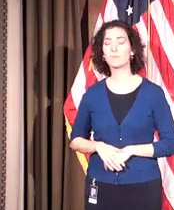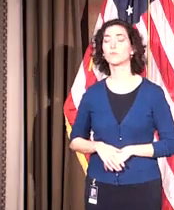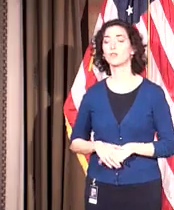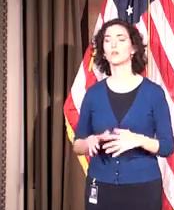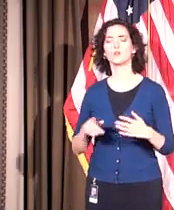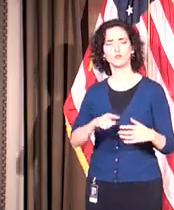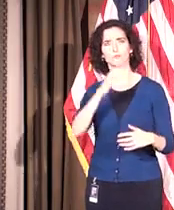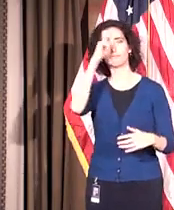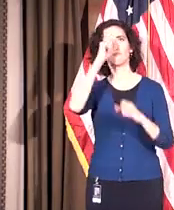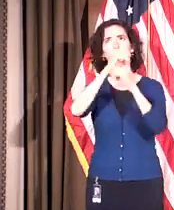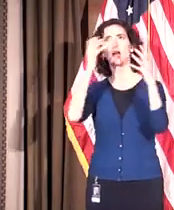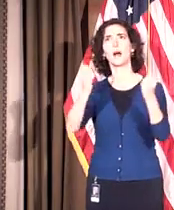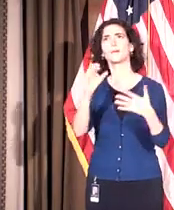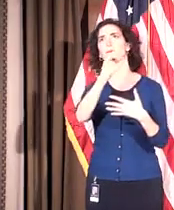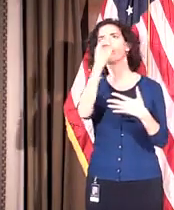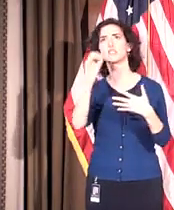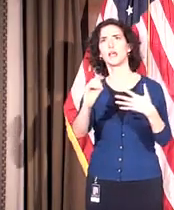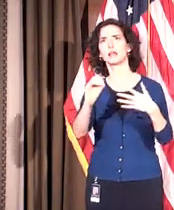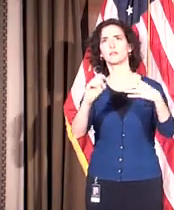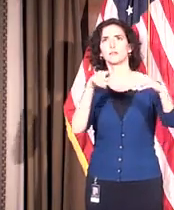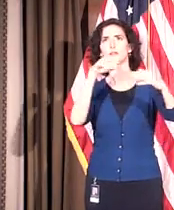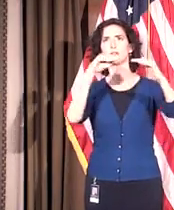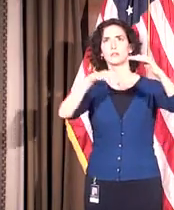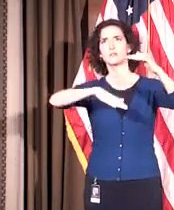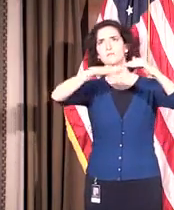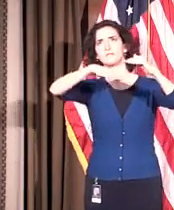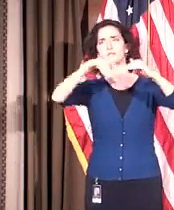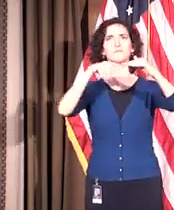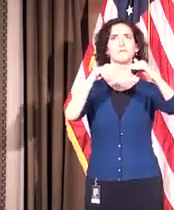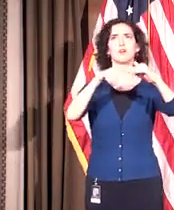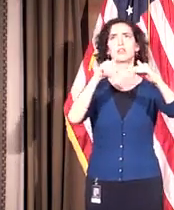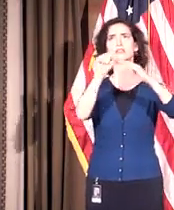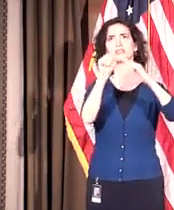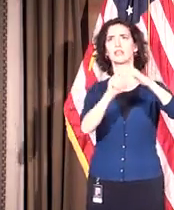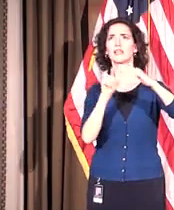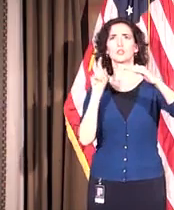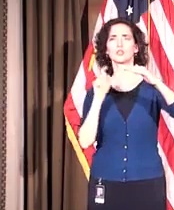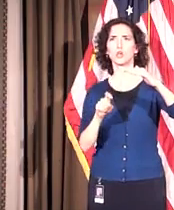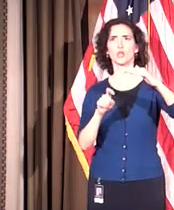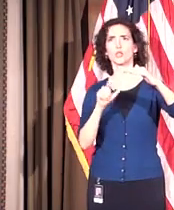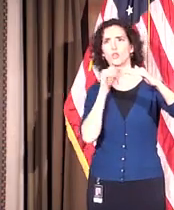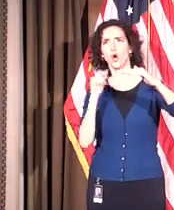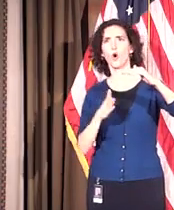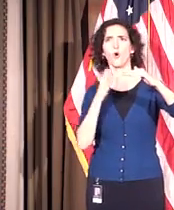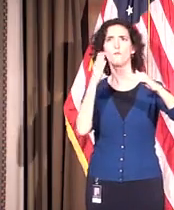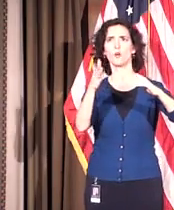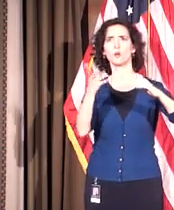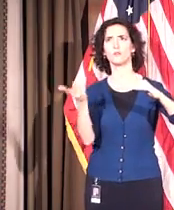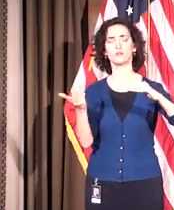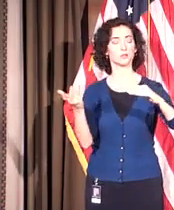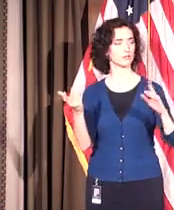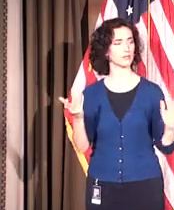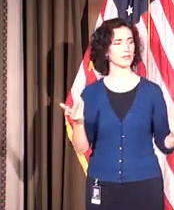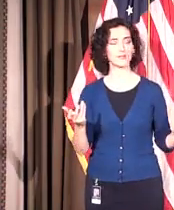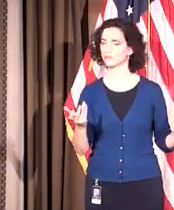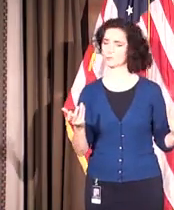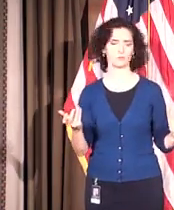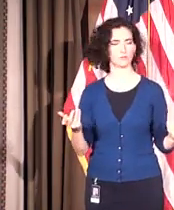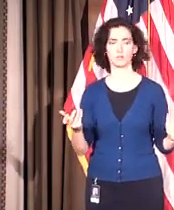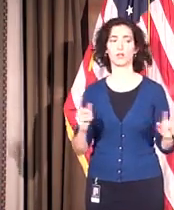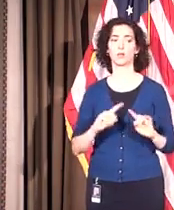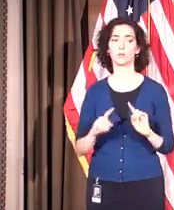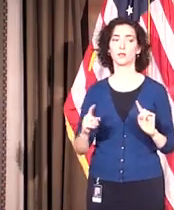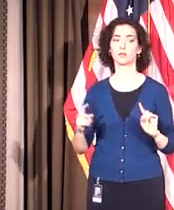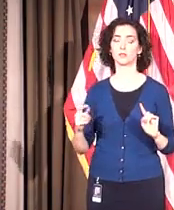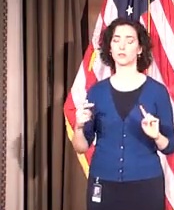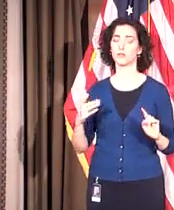Yeah. No, I don't. What we're going to work very hard to do is make sure we never lose the capacity